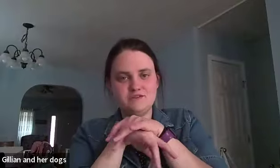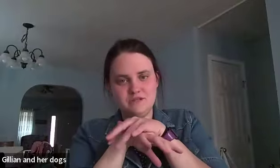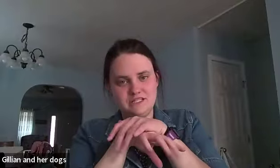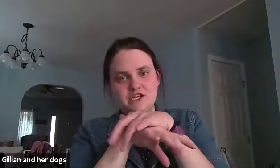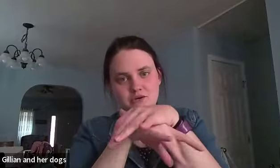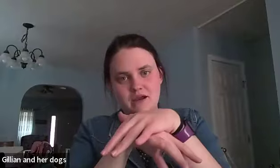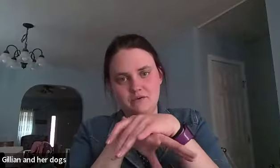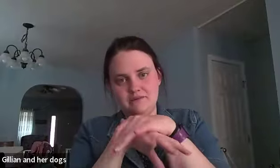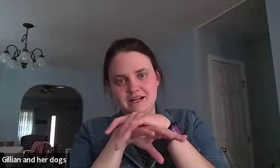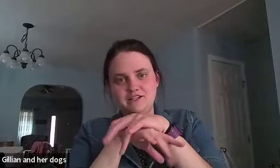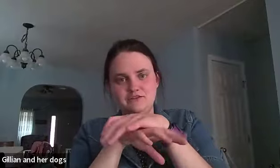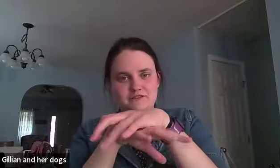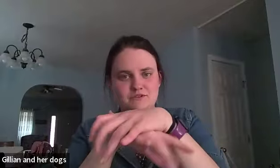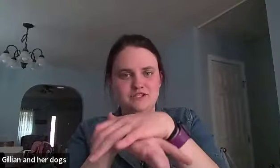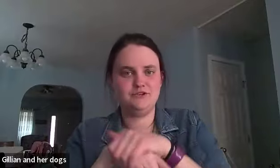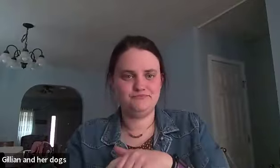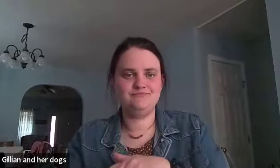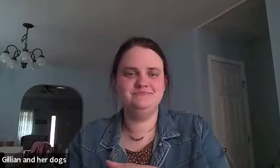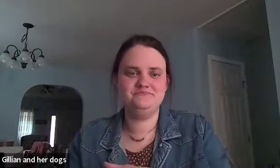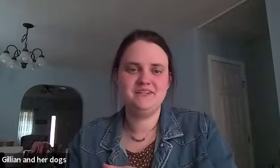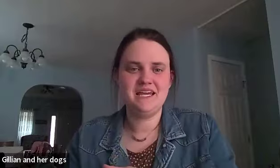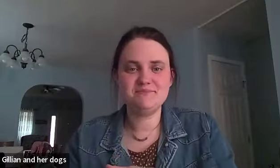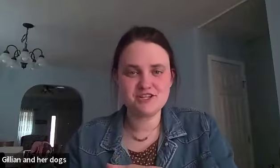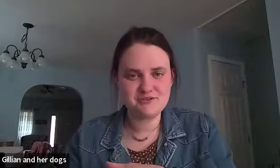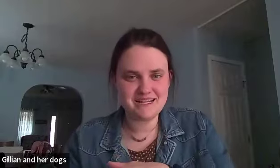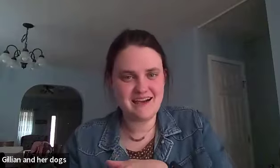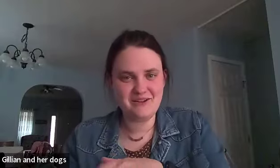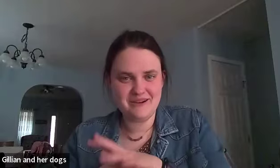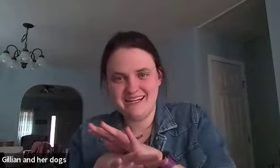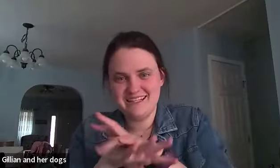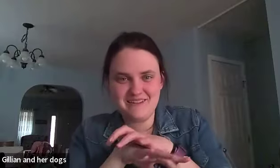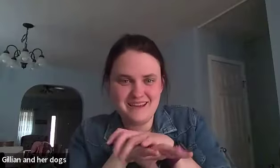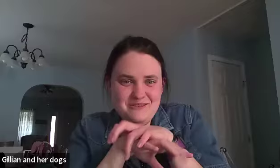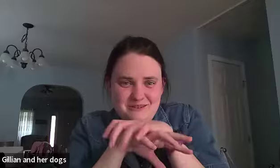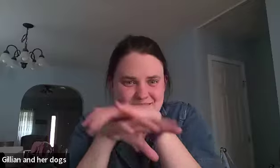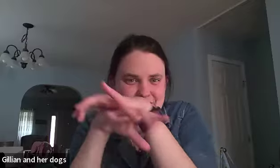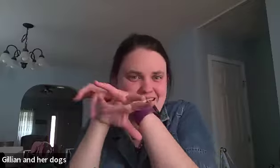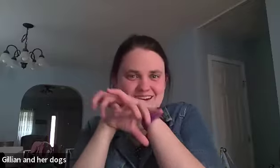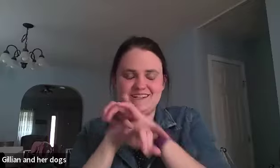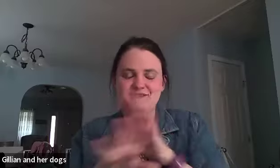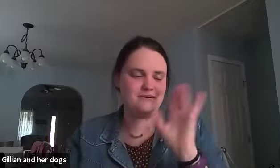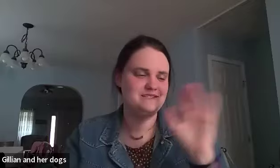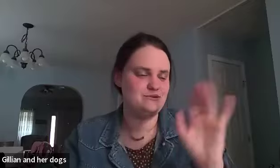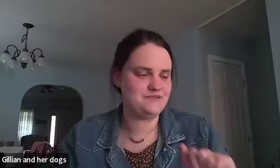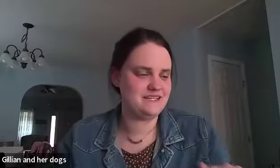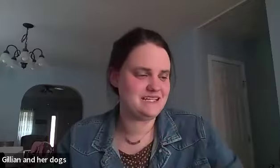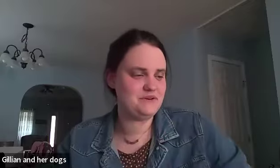This one is cute. I will admit, I do think this one's cute. Especially when it's Halloween and it's all like, ooh, the spiders ever. Oh, it's so much fun to sign